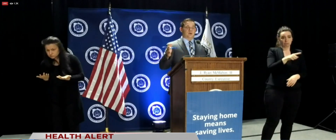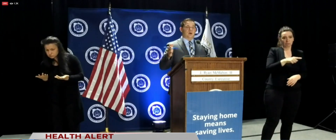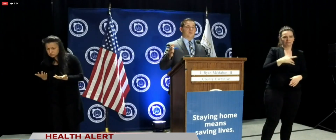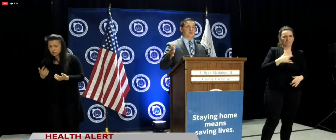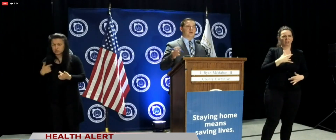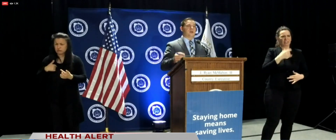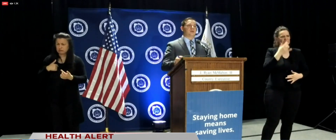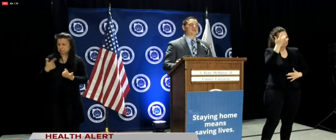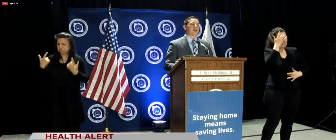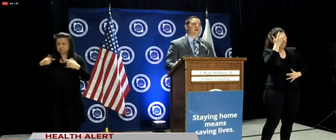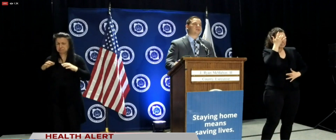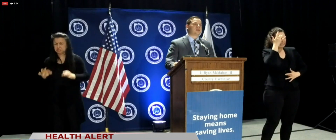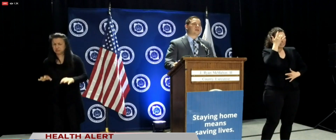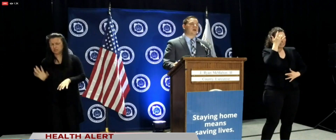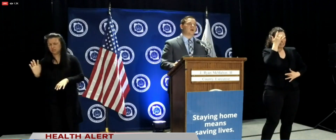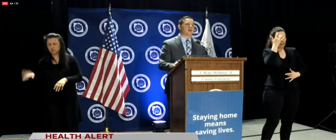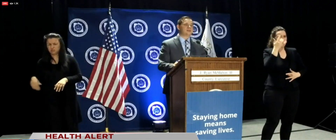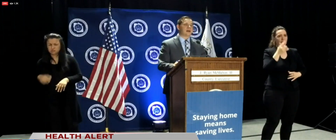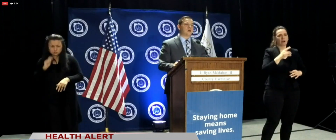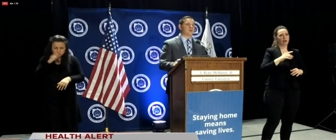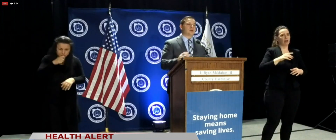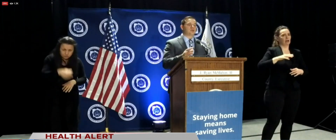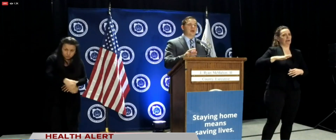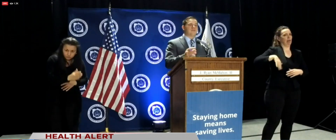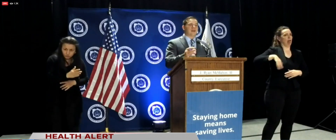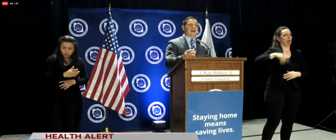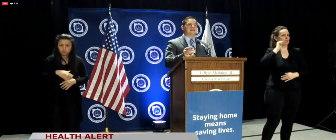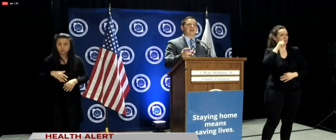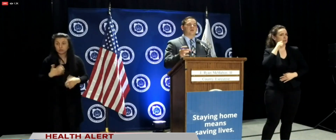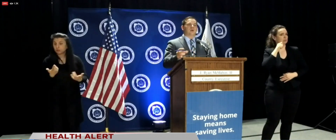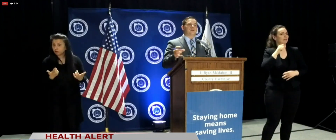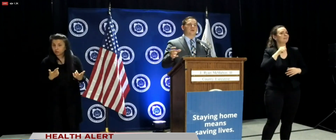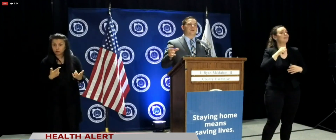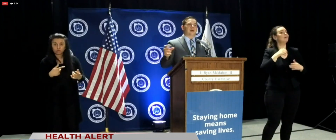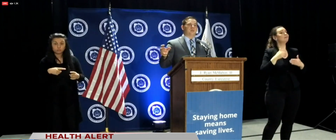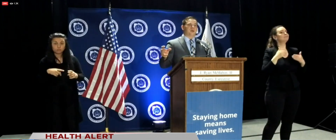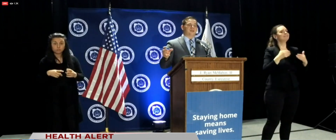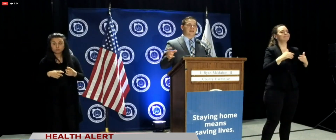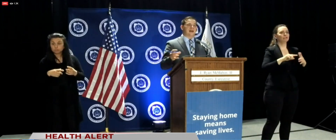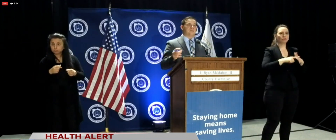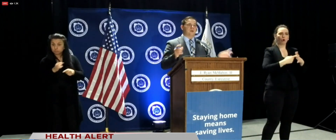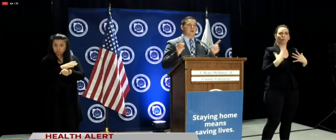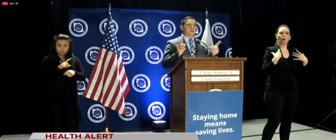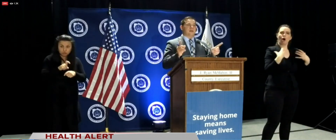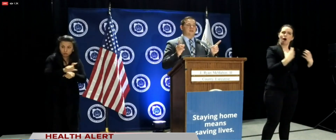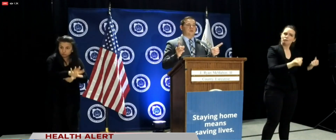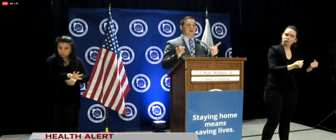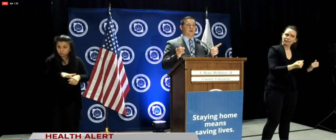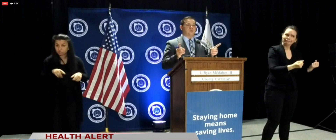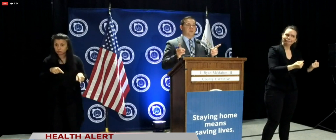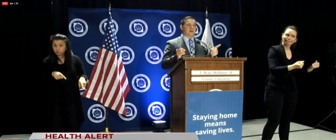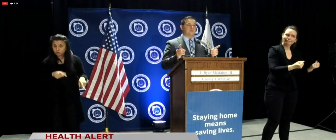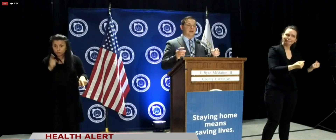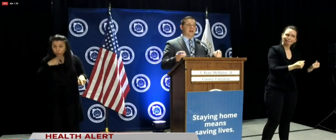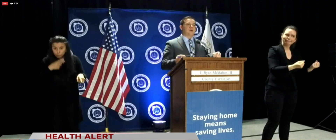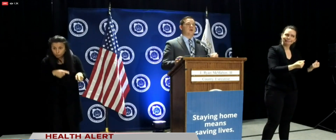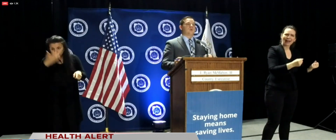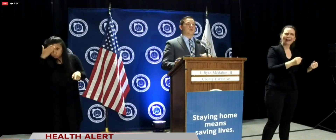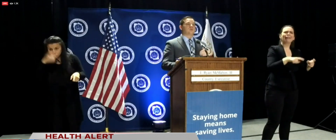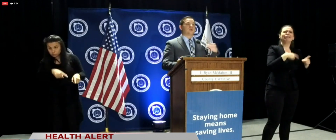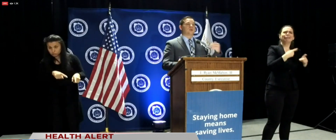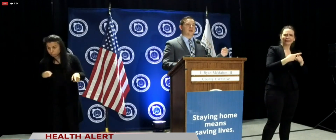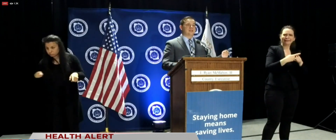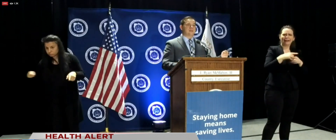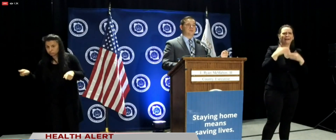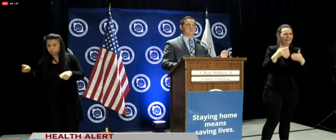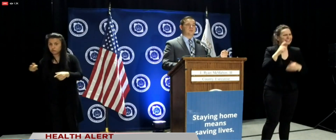their recovery, the challenge there is that who did you have contact with during that period of time? That's a greater span of time.